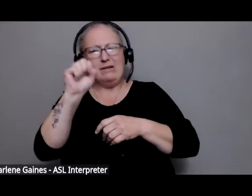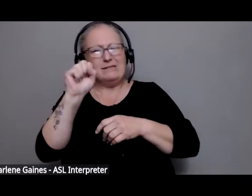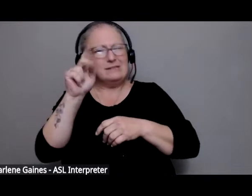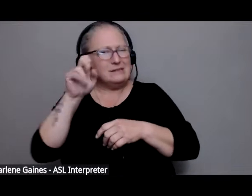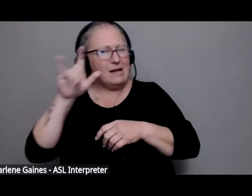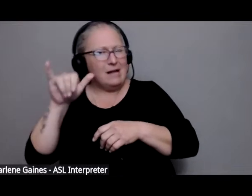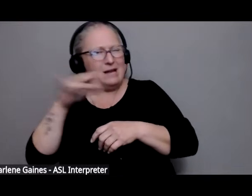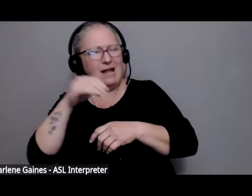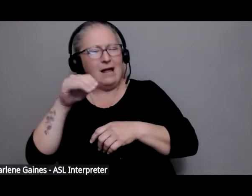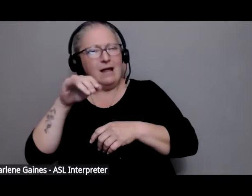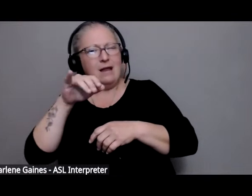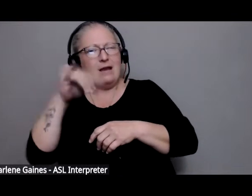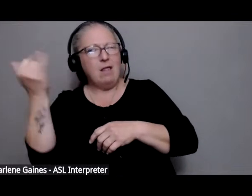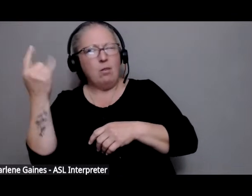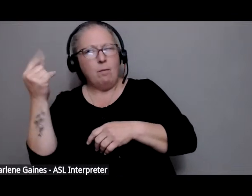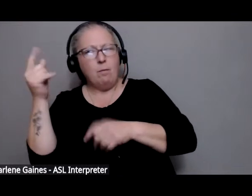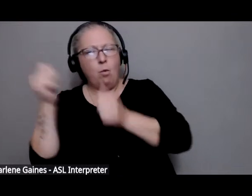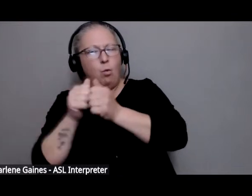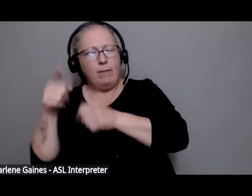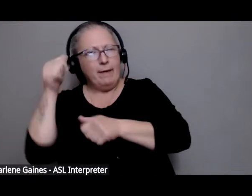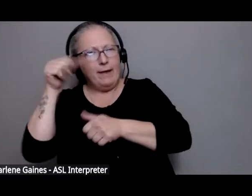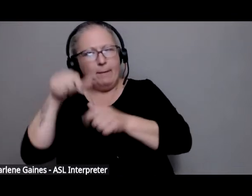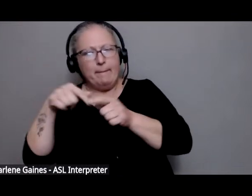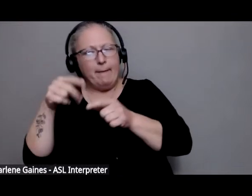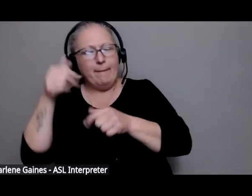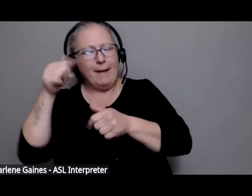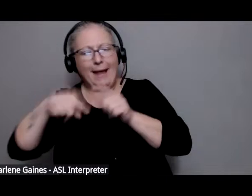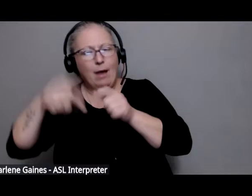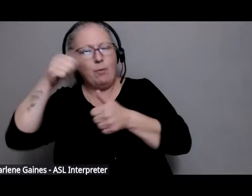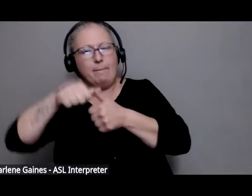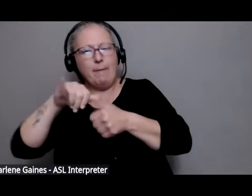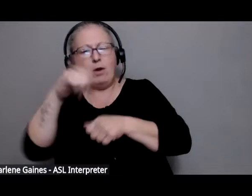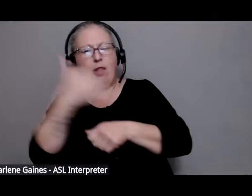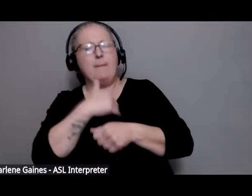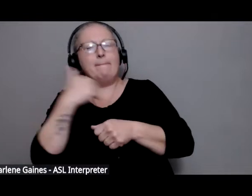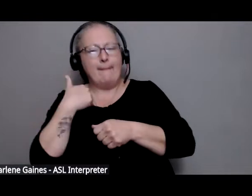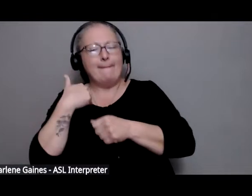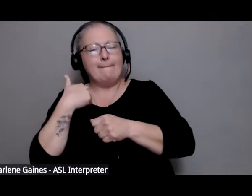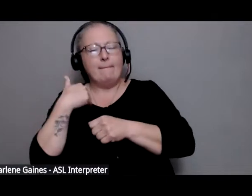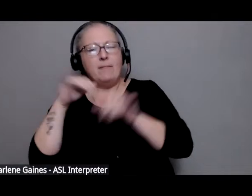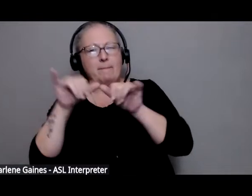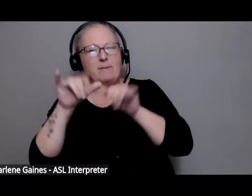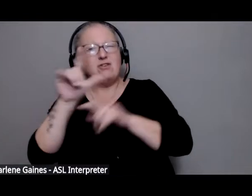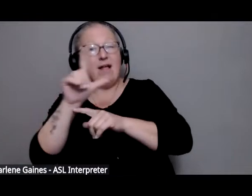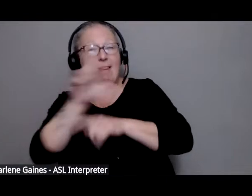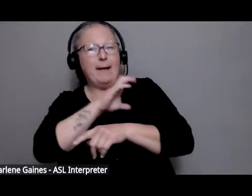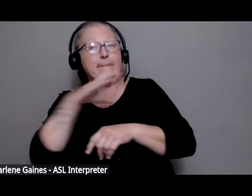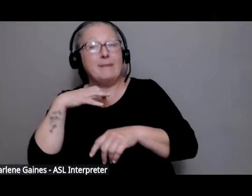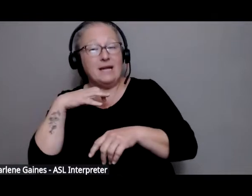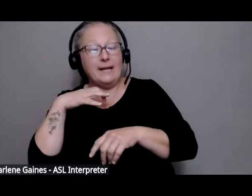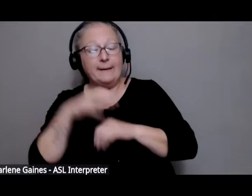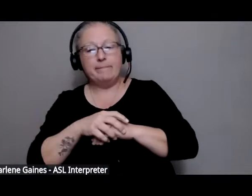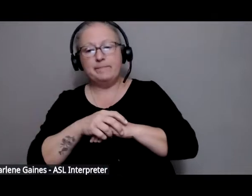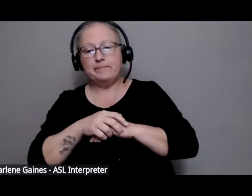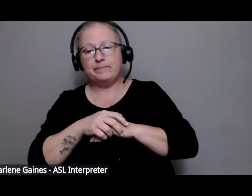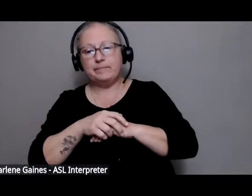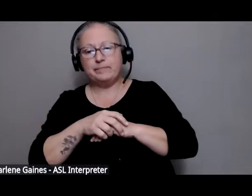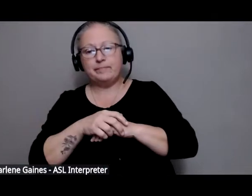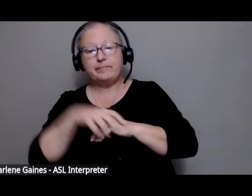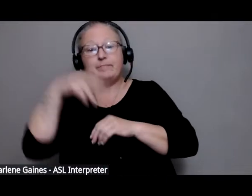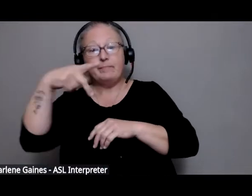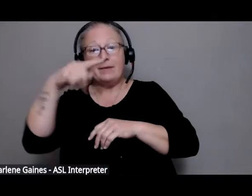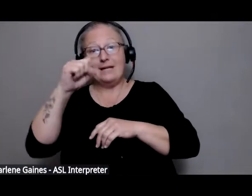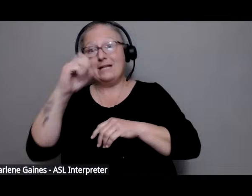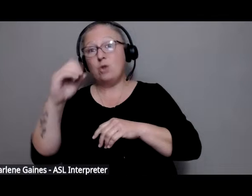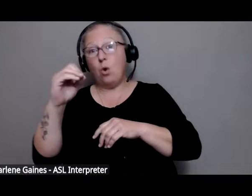was someone else that came with him. I can't remember. Another member of the Measure L committee. Our PTSO